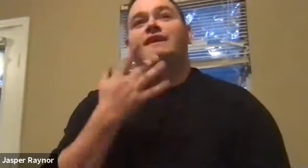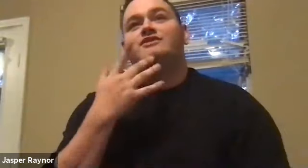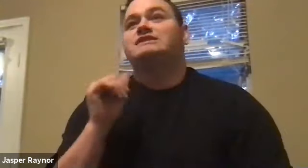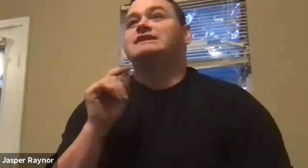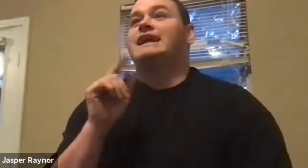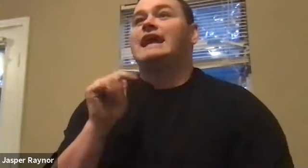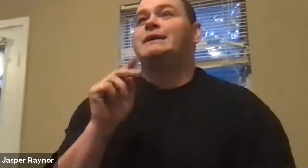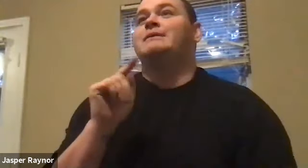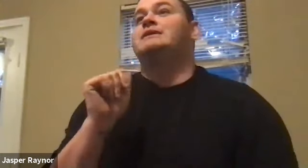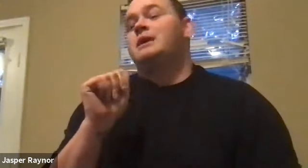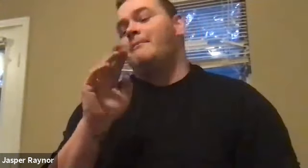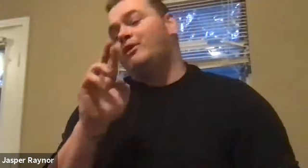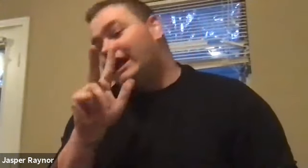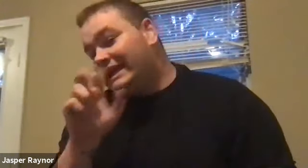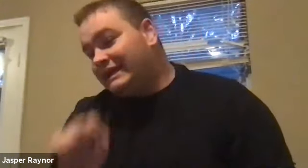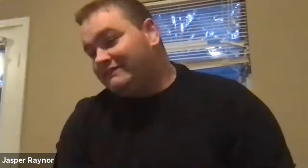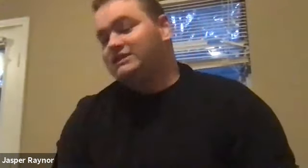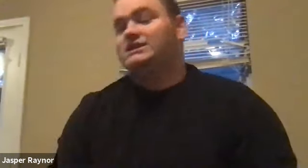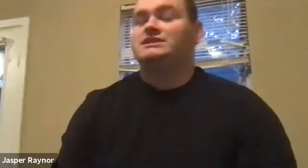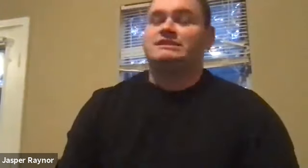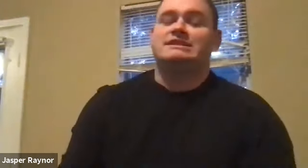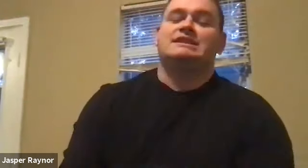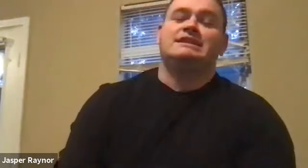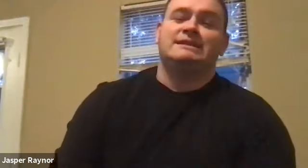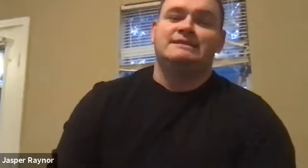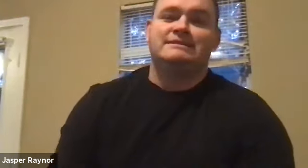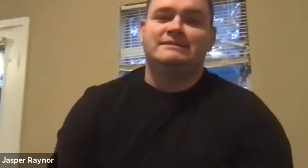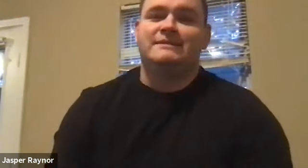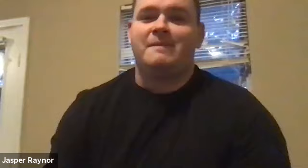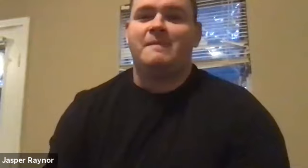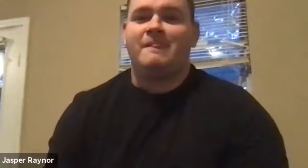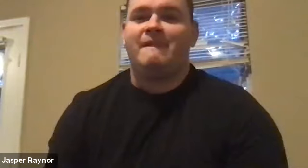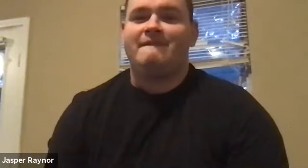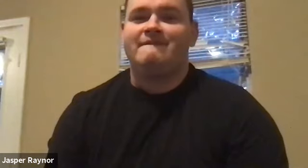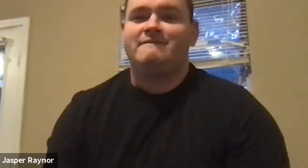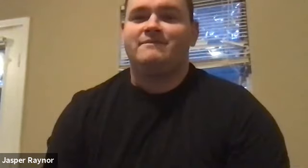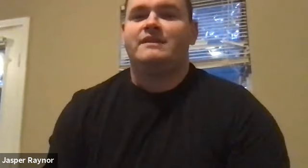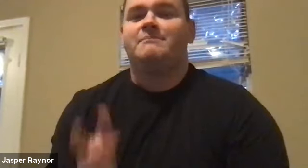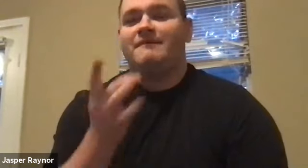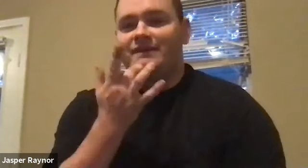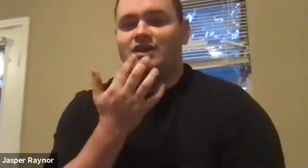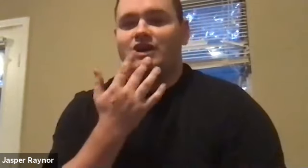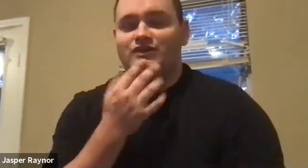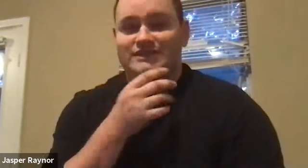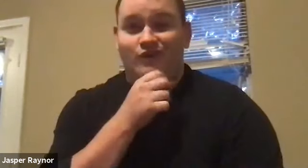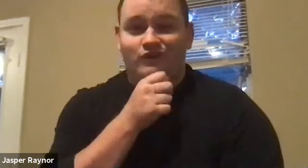favorite is the Atlanta Braves. Favorite color? Favorite color is